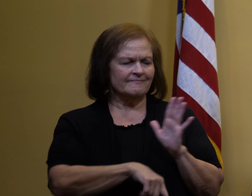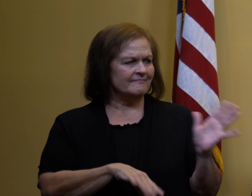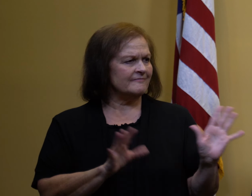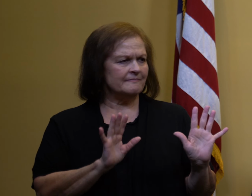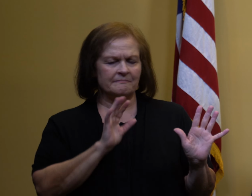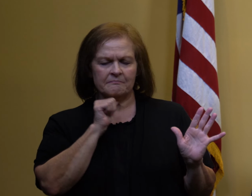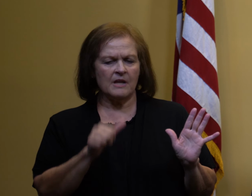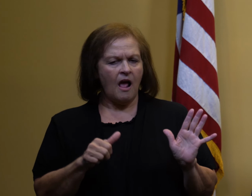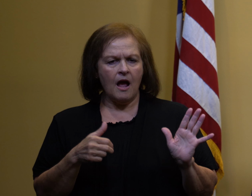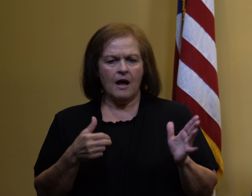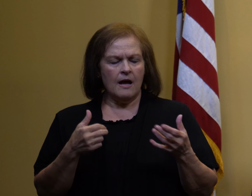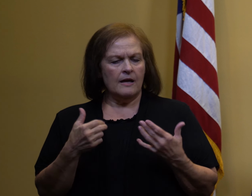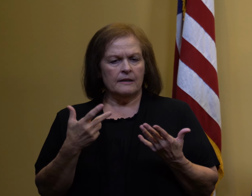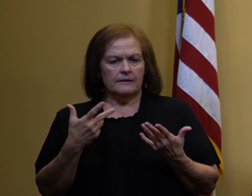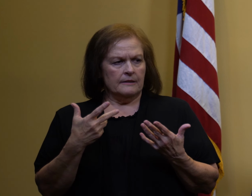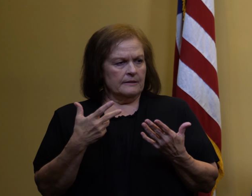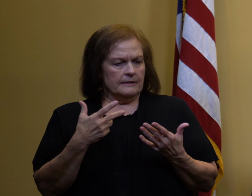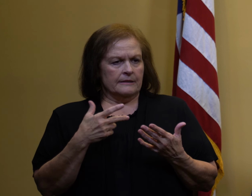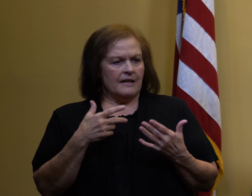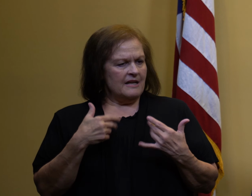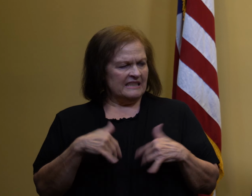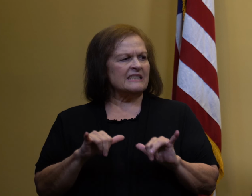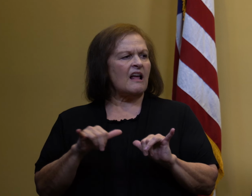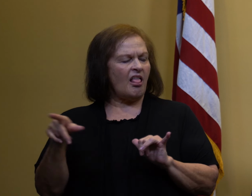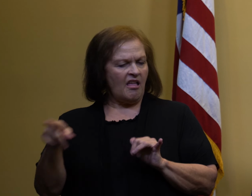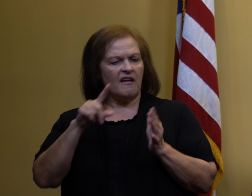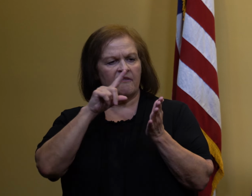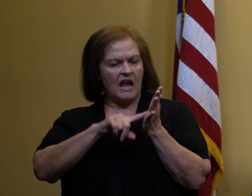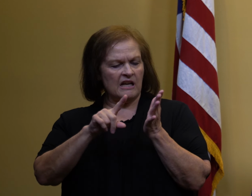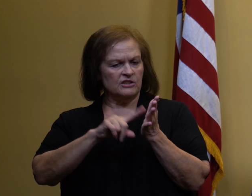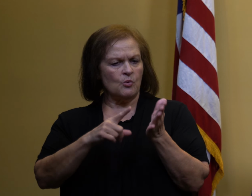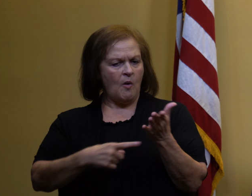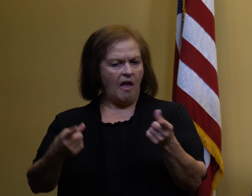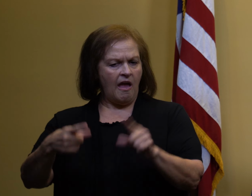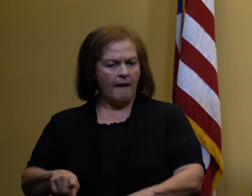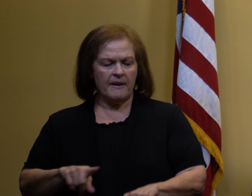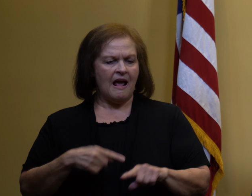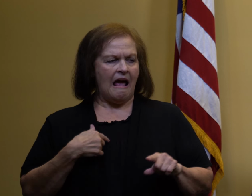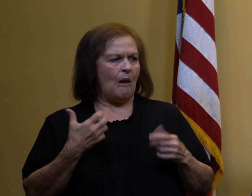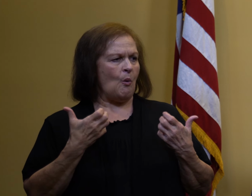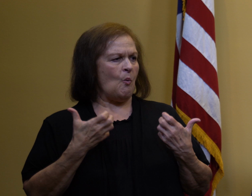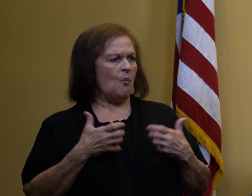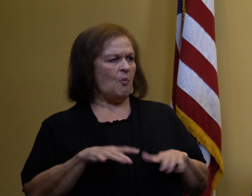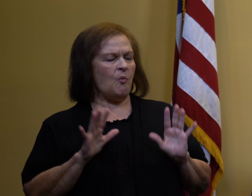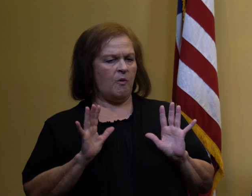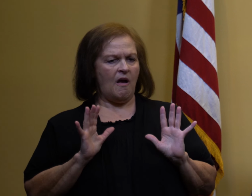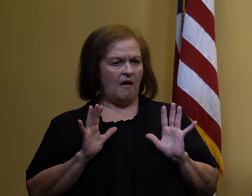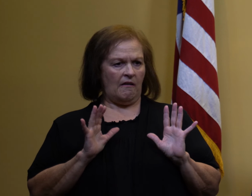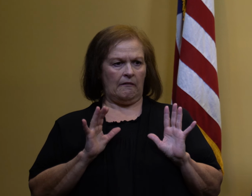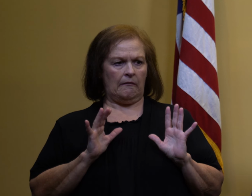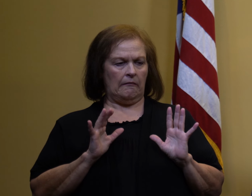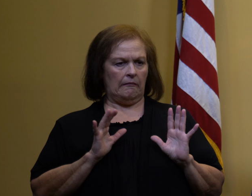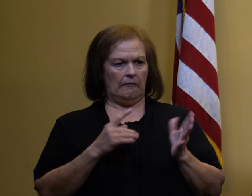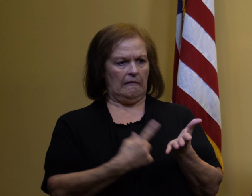not. Many of the aspects are still under investigation, but I don't want to overstep, or over talk, I would